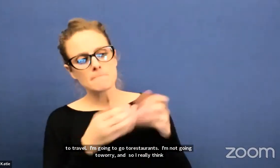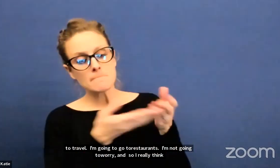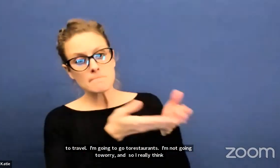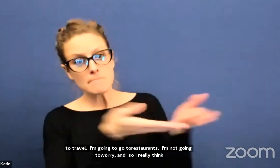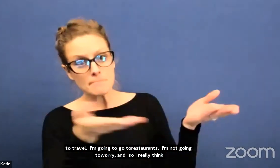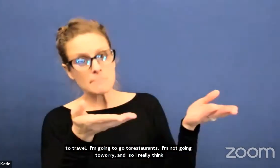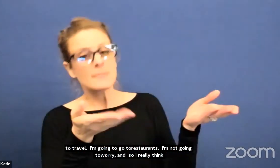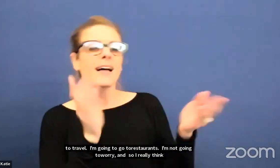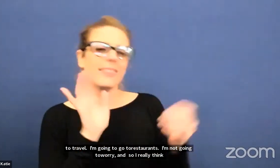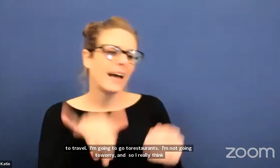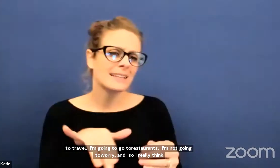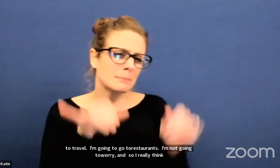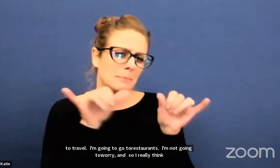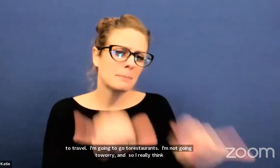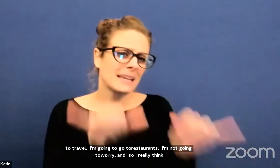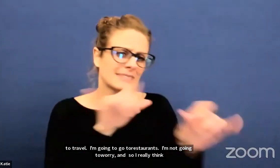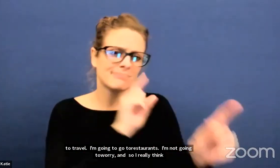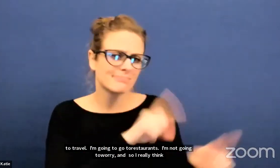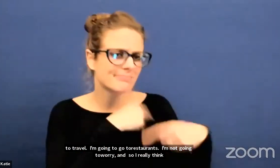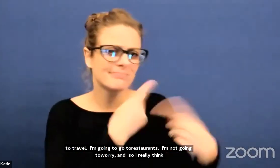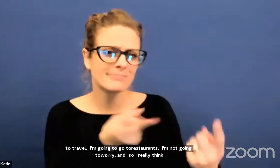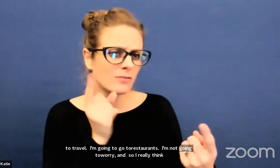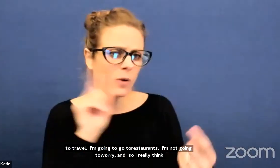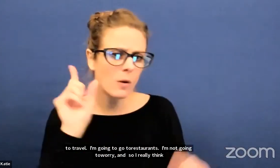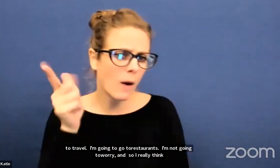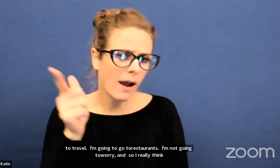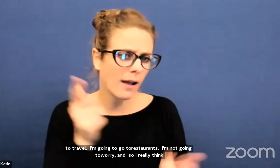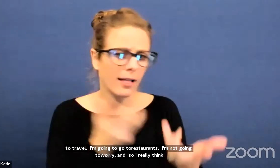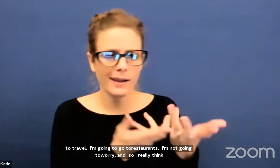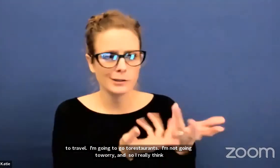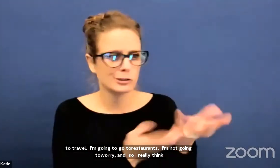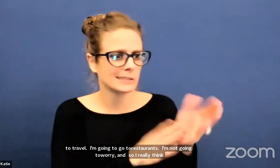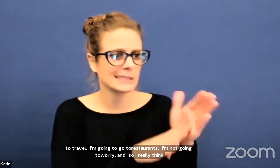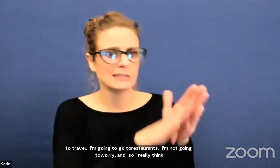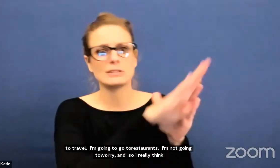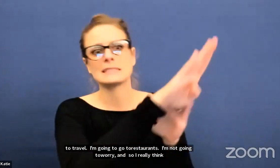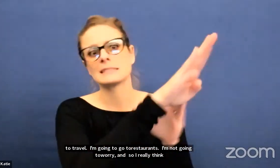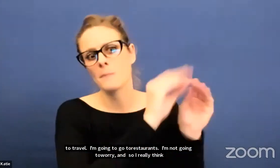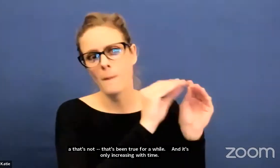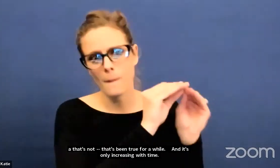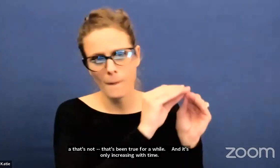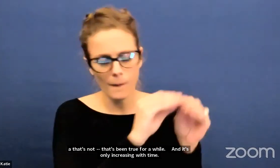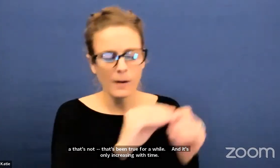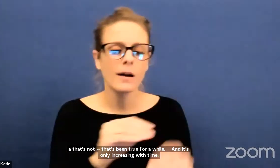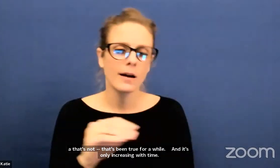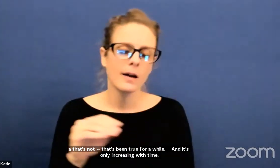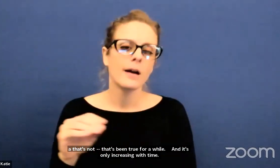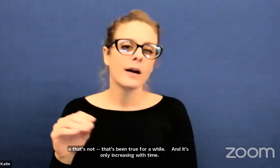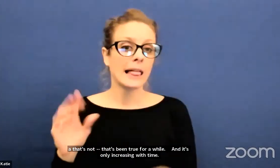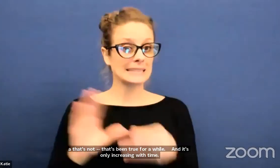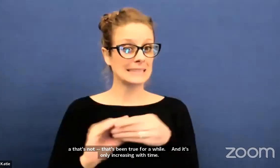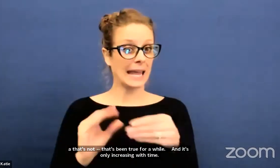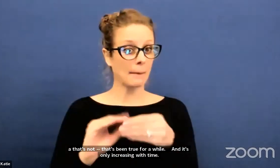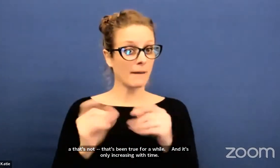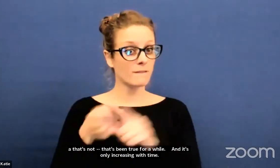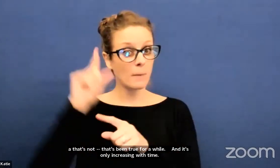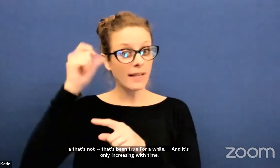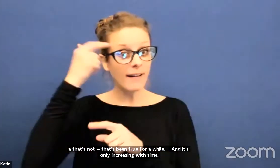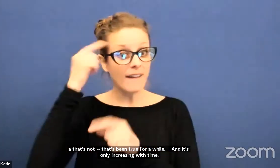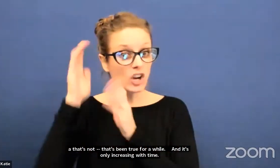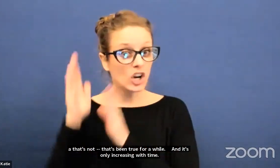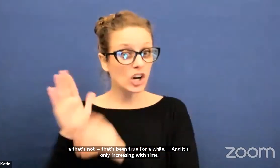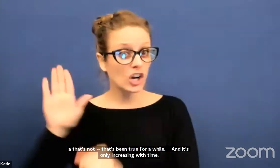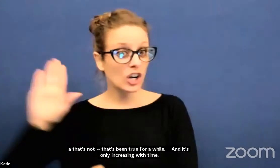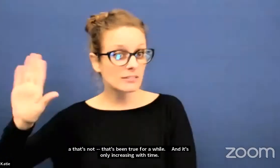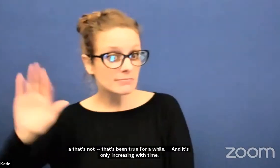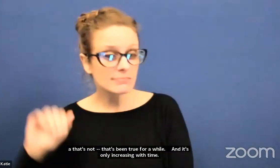been true for a while, and it's only increasing with time. And yes, I think, statements by people like the governor and